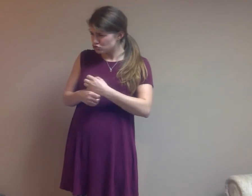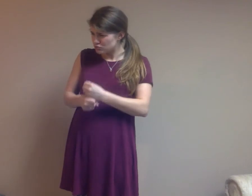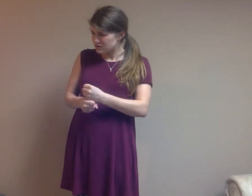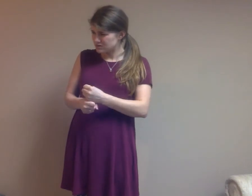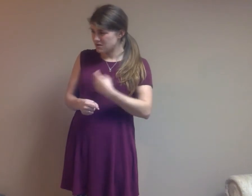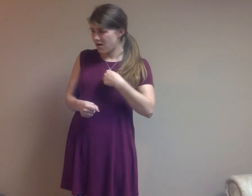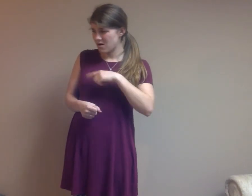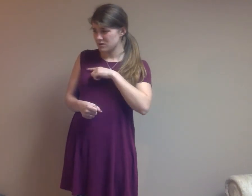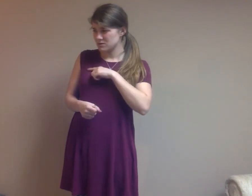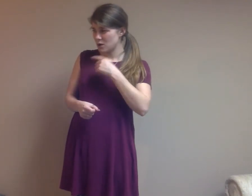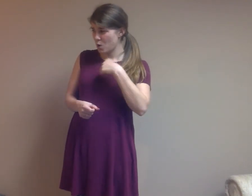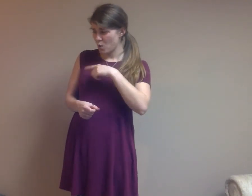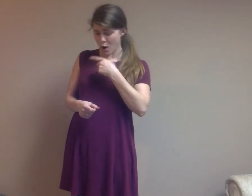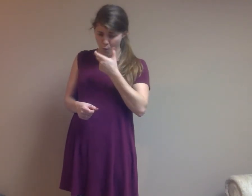convinced that Sandra's making the right decision.